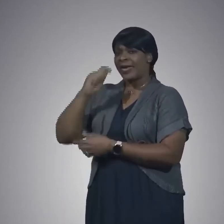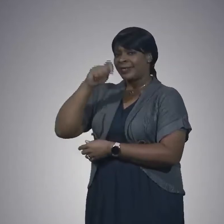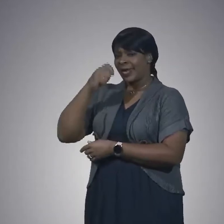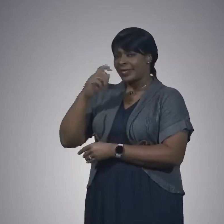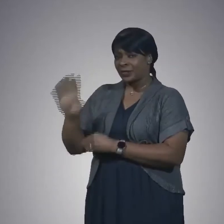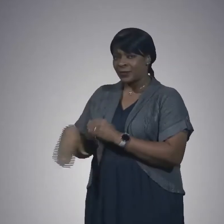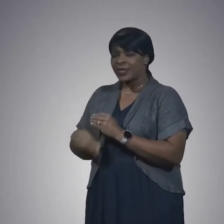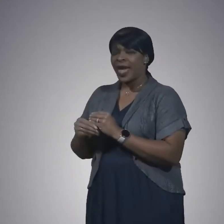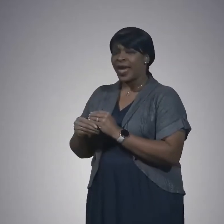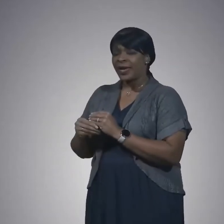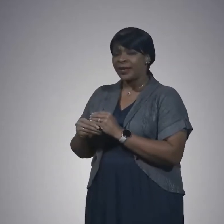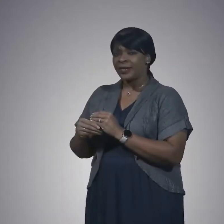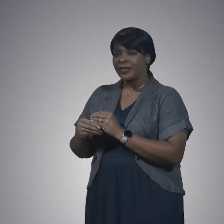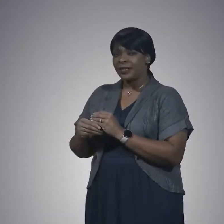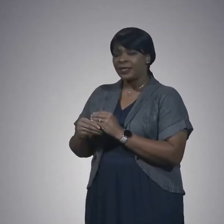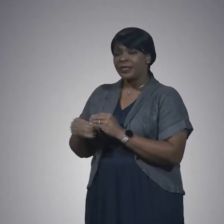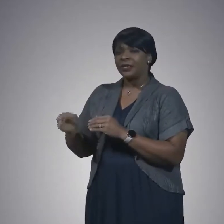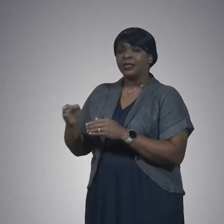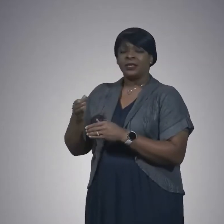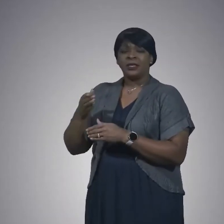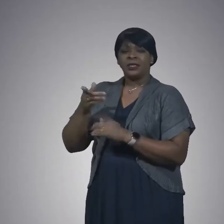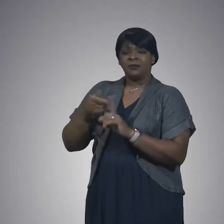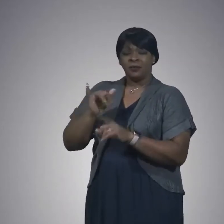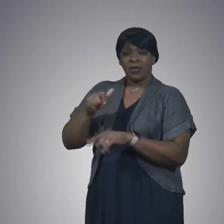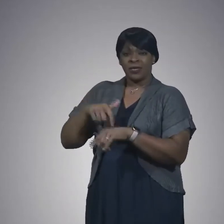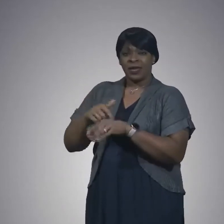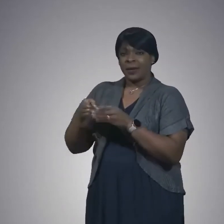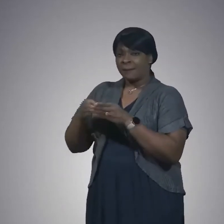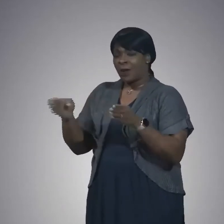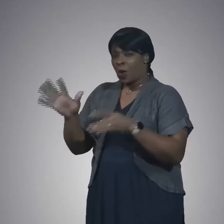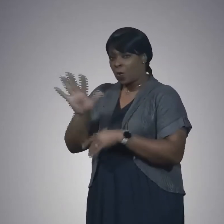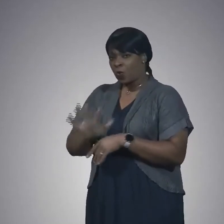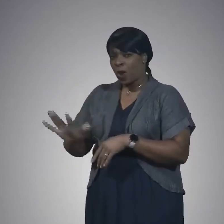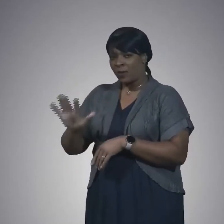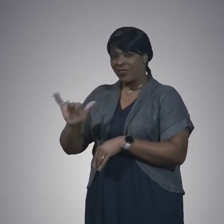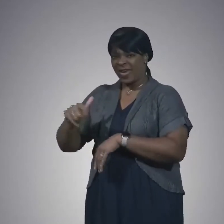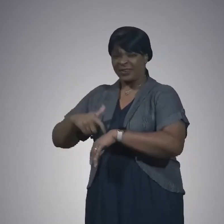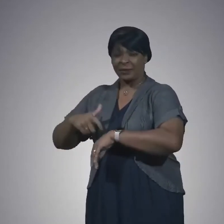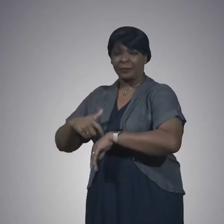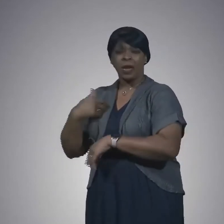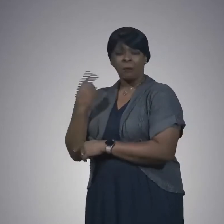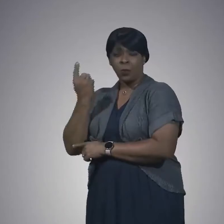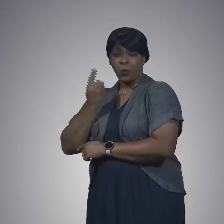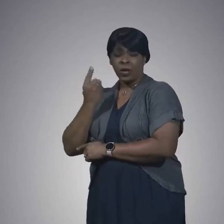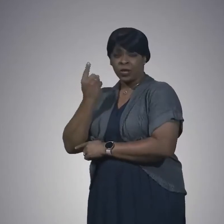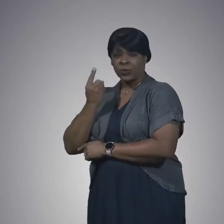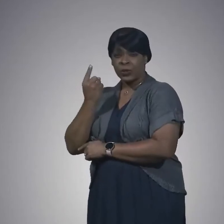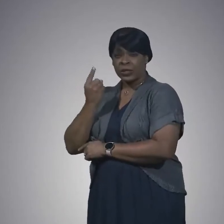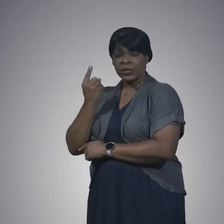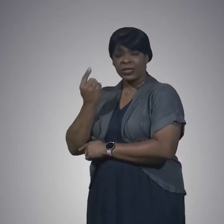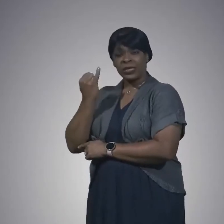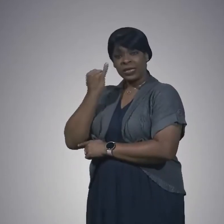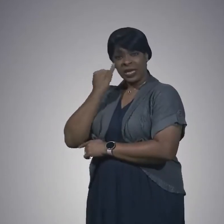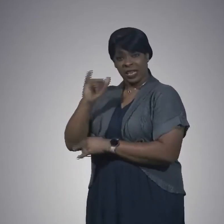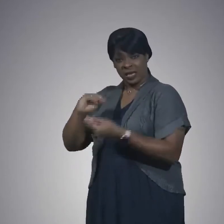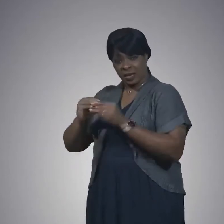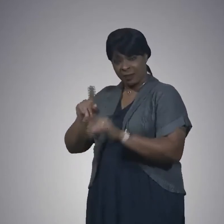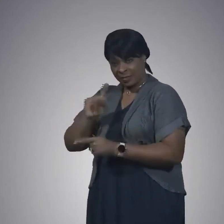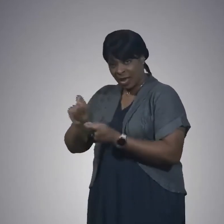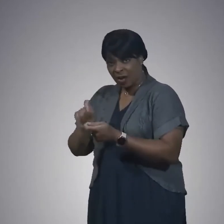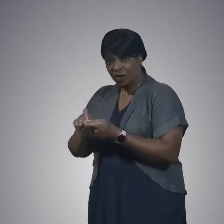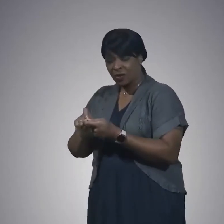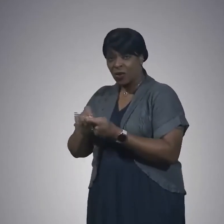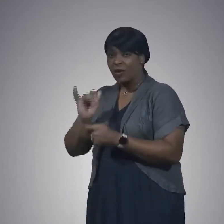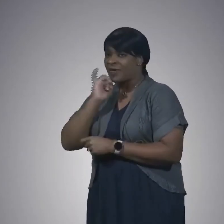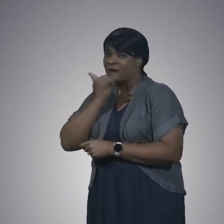added between the 15th and the 16th, or right around then. And I'm wondering, is that number accurate? Is that an